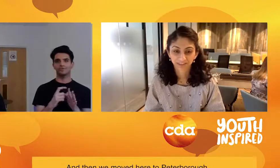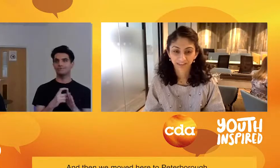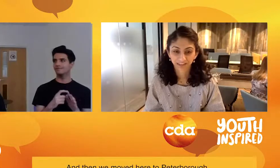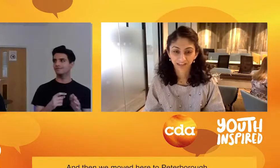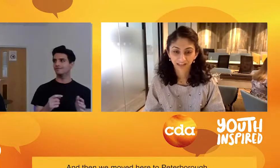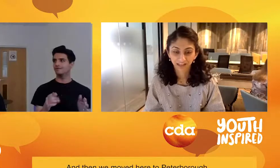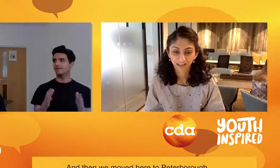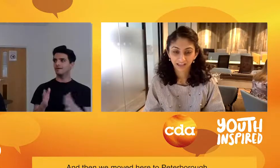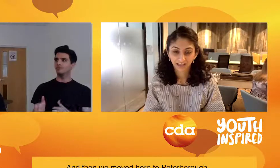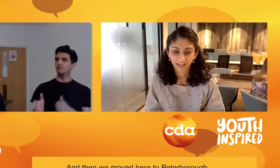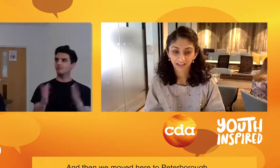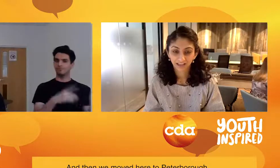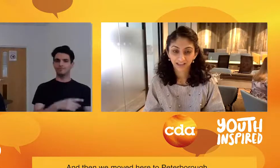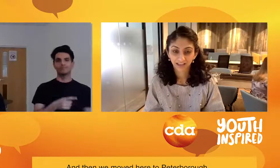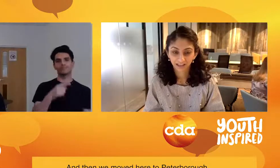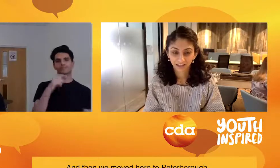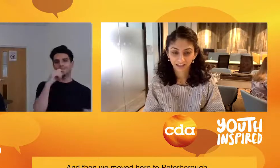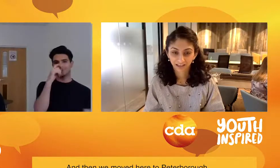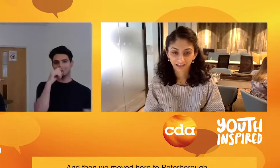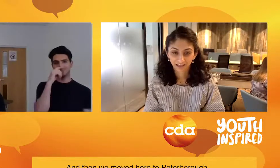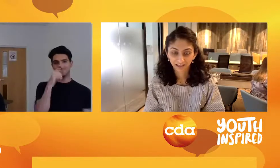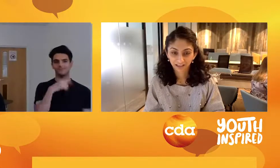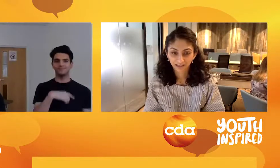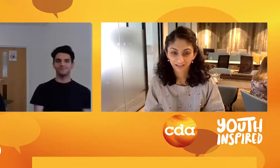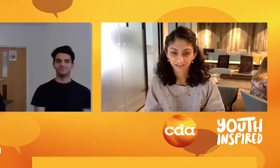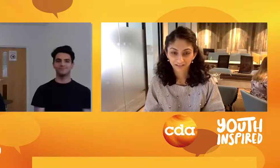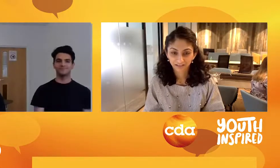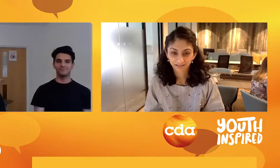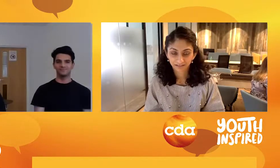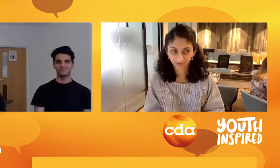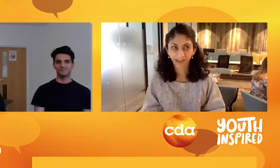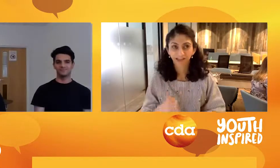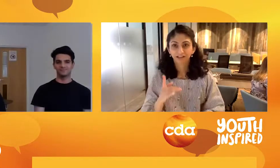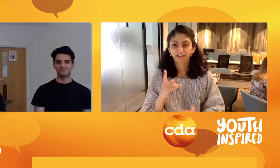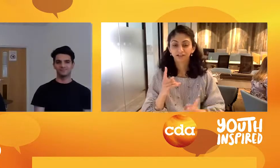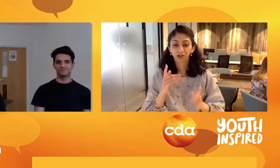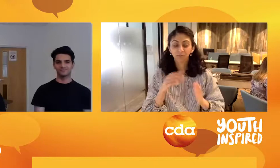In Dover. And then we moved here to Peterborough.